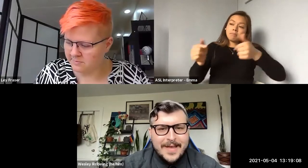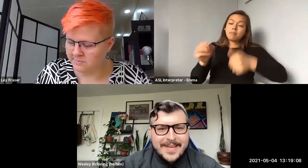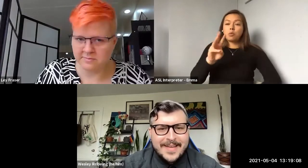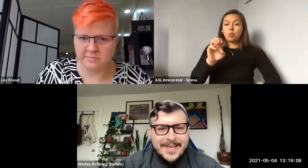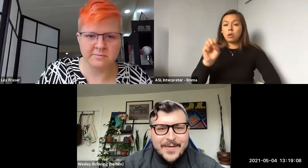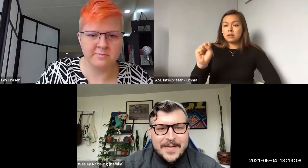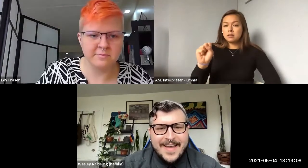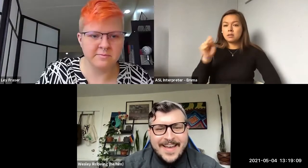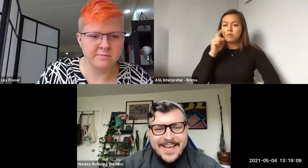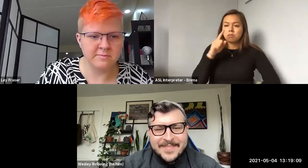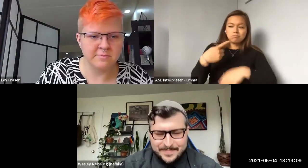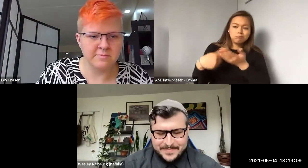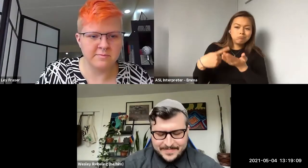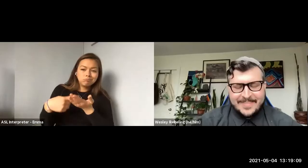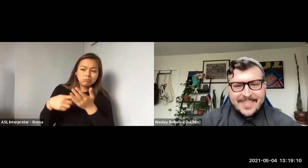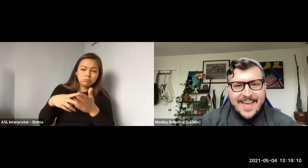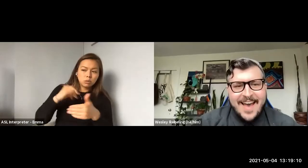So hello.